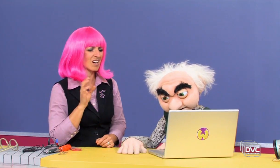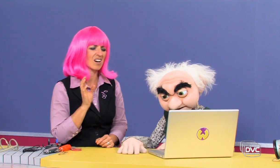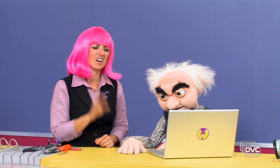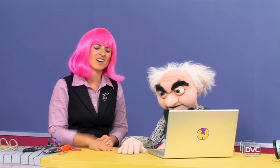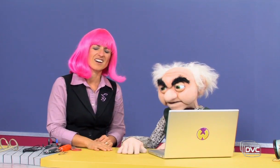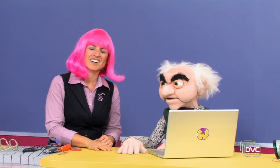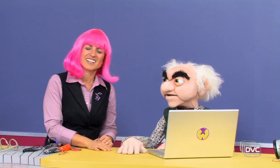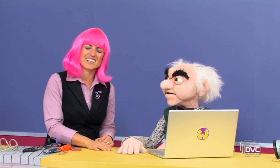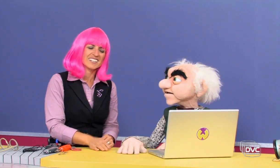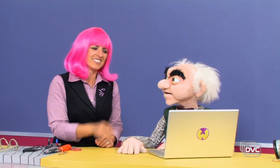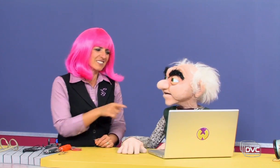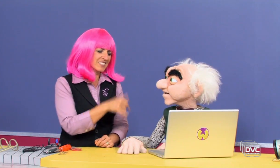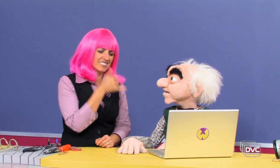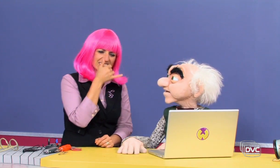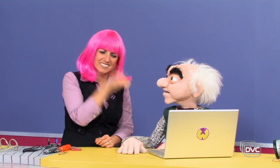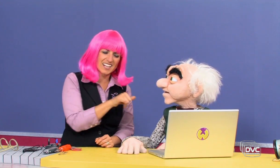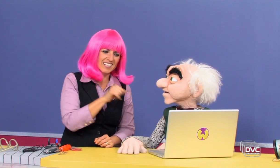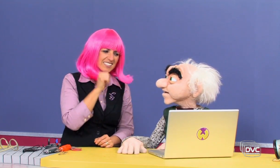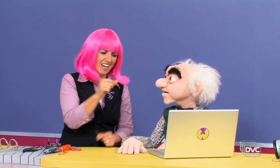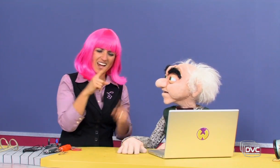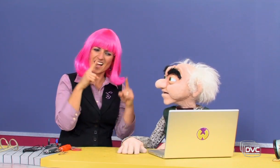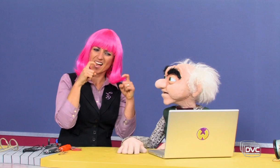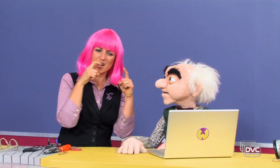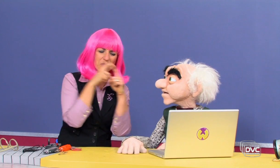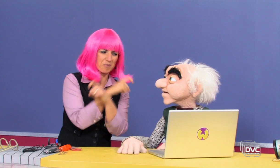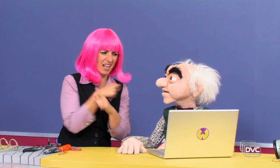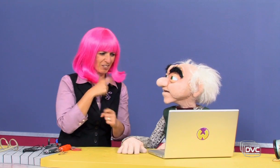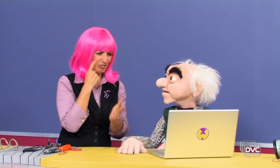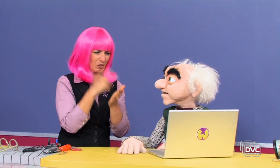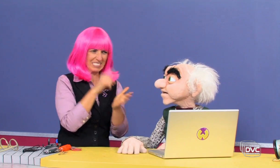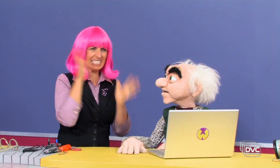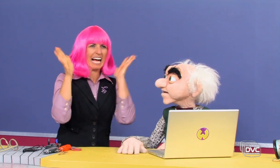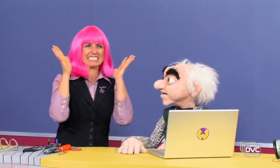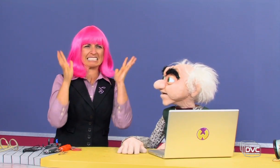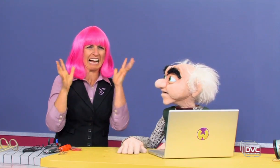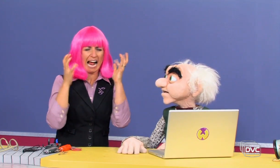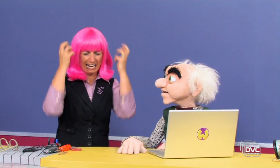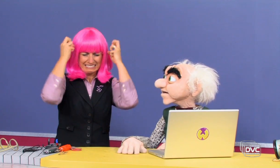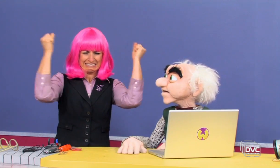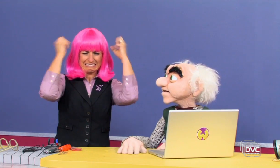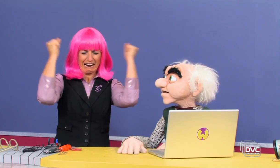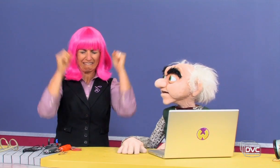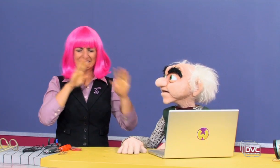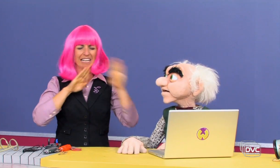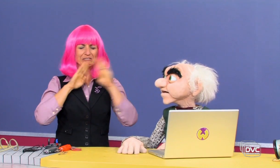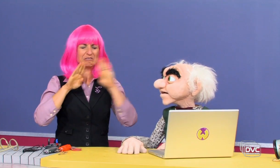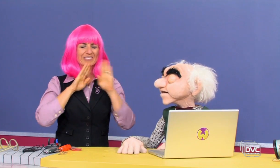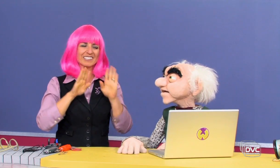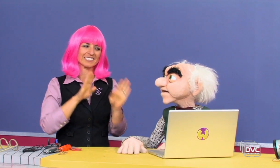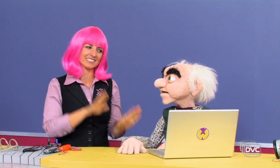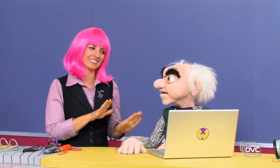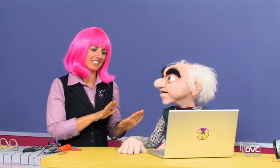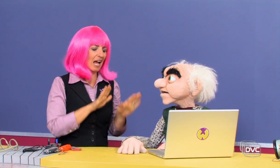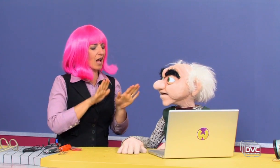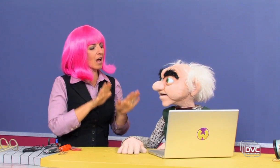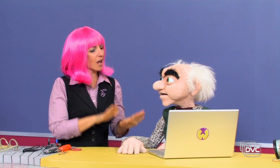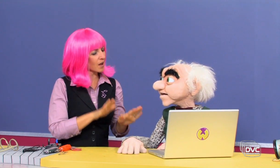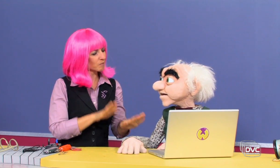complicated. Oh, you're silly. That's not complicated. I noticed you pulling your hair out and getting